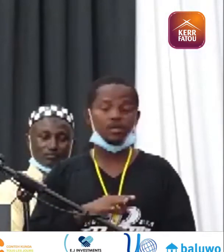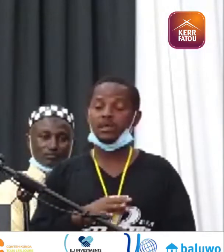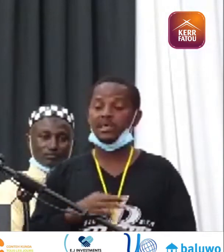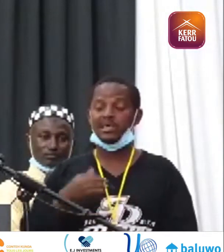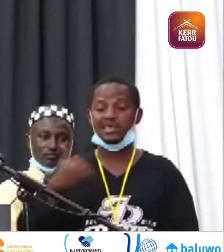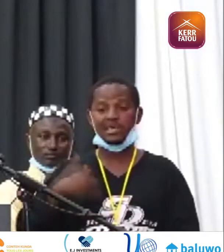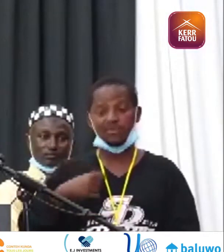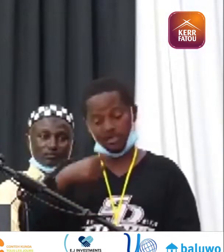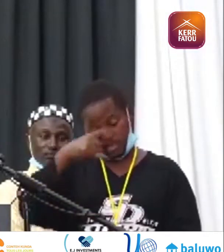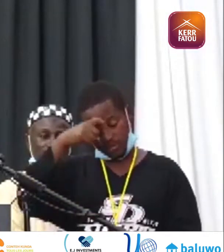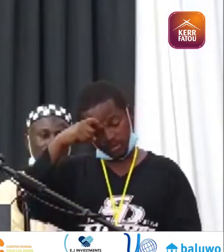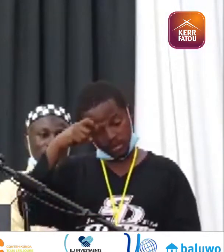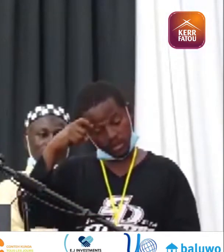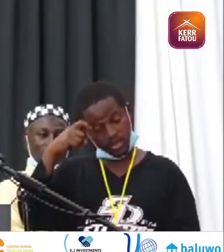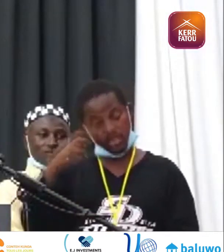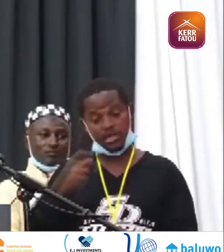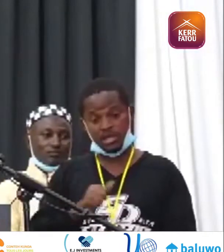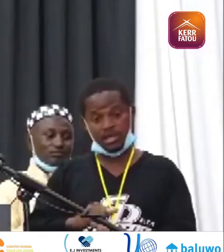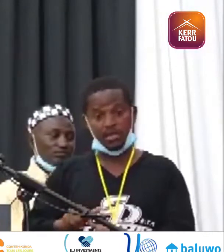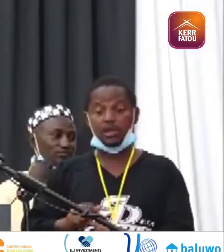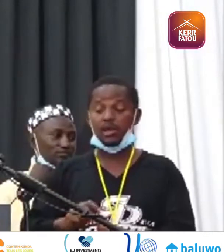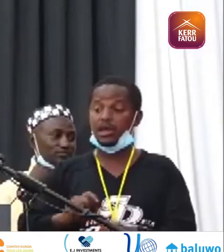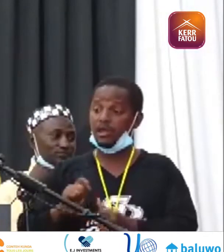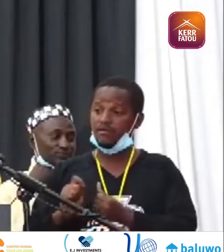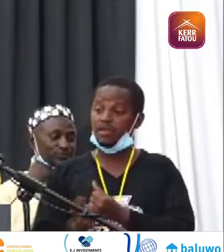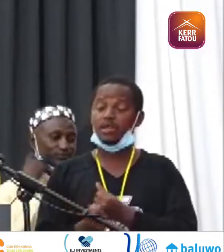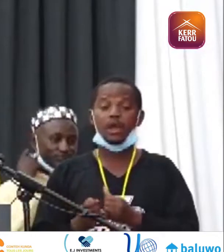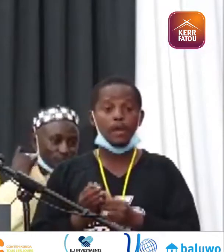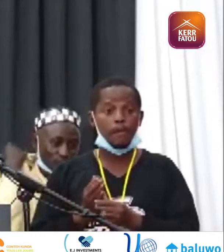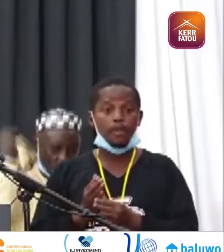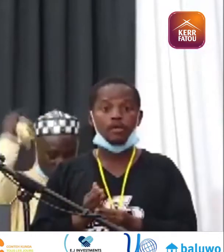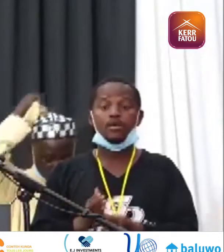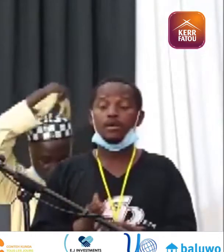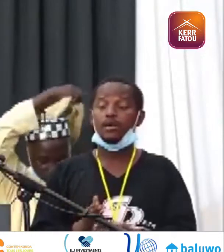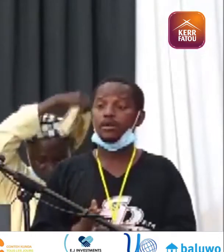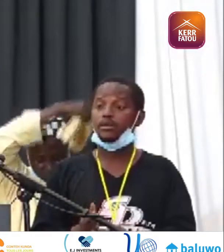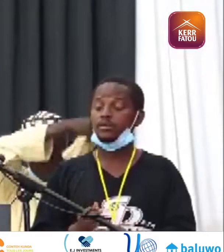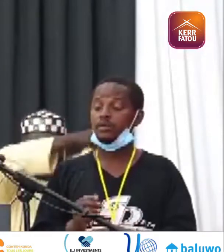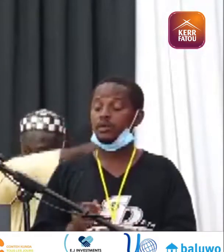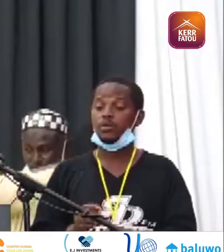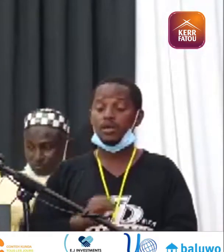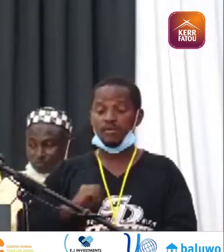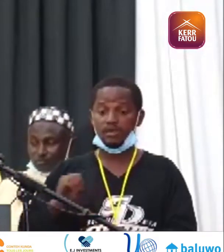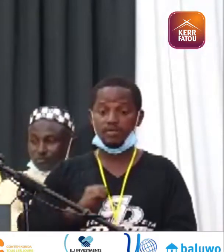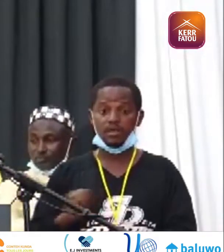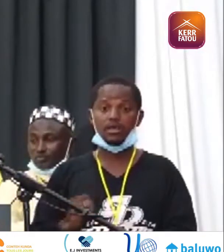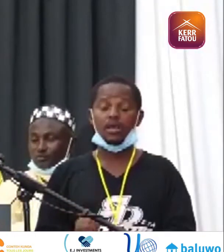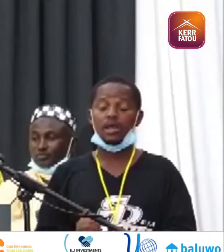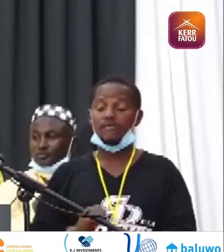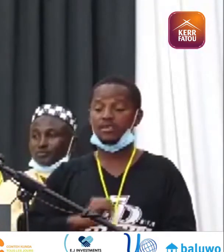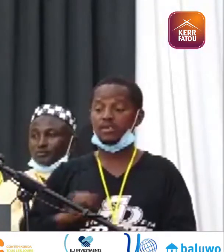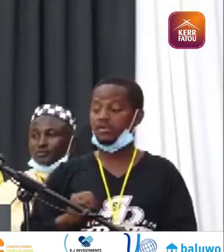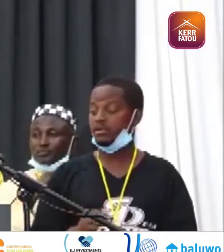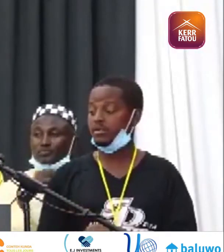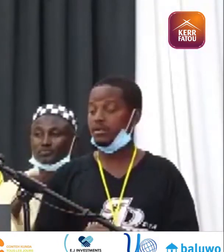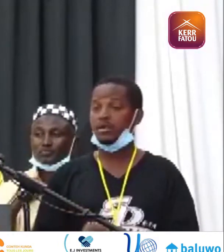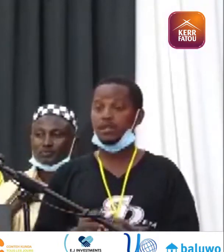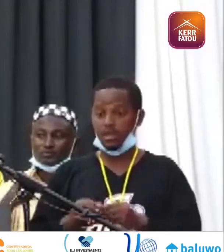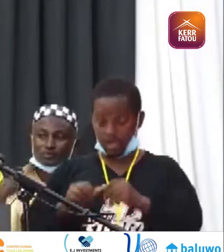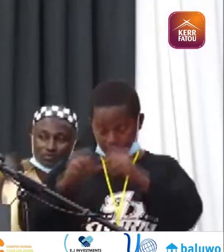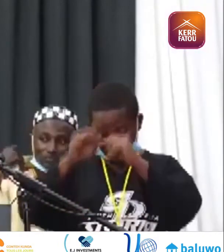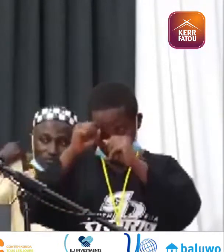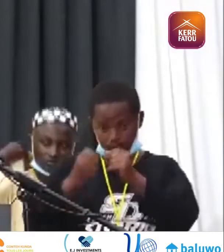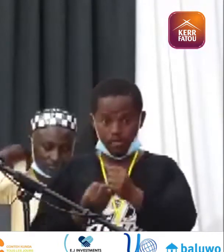civil service sector reform that will manage and execute with effectiveness and efficiency the